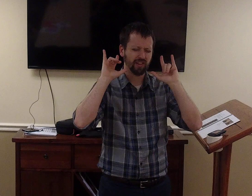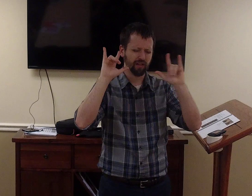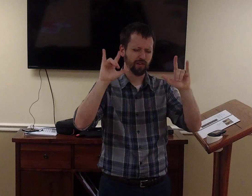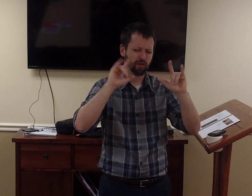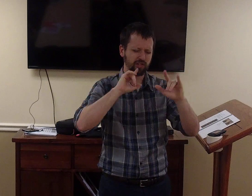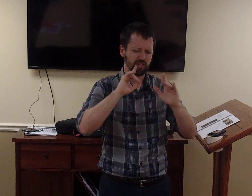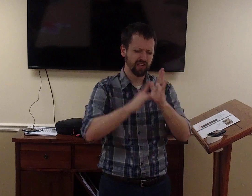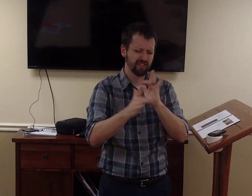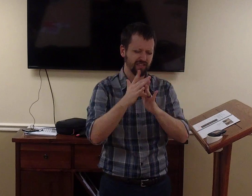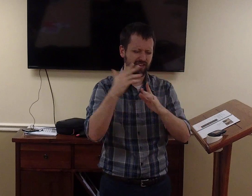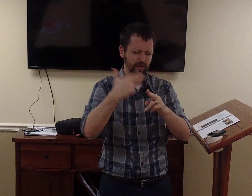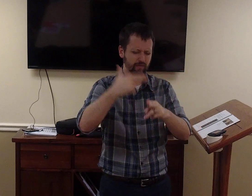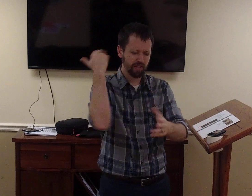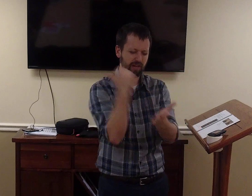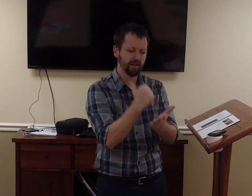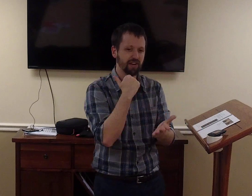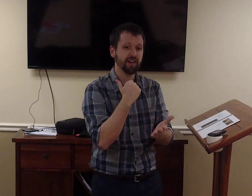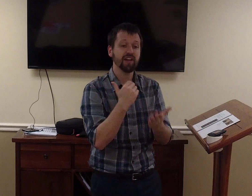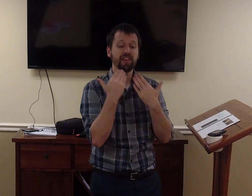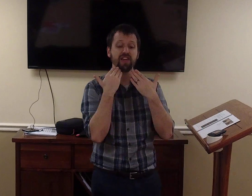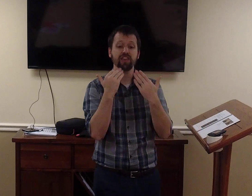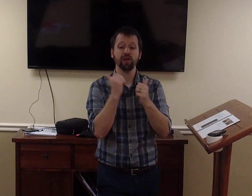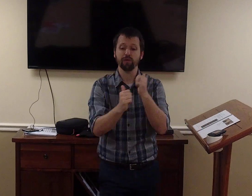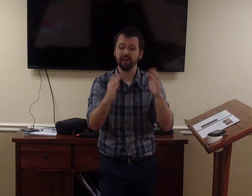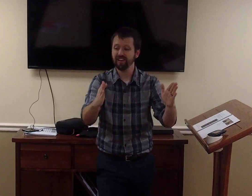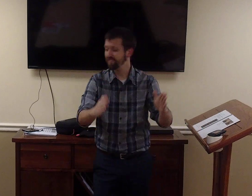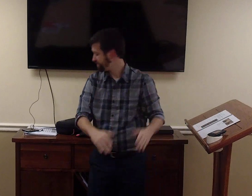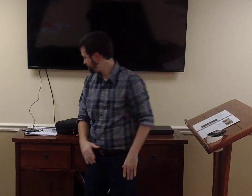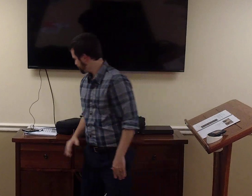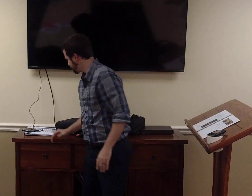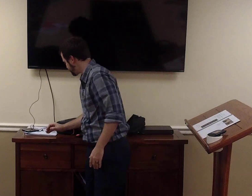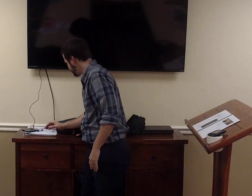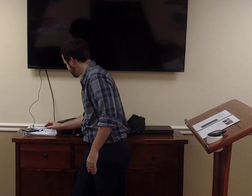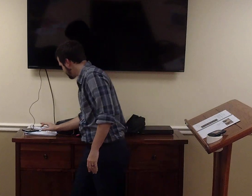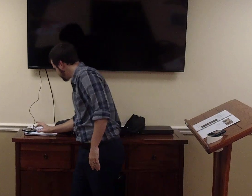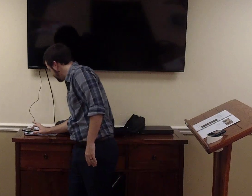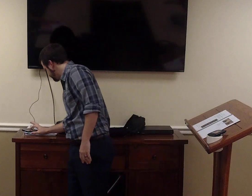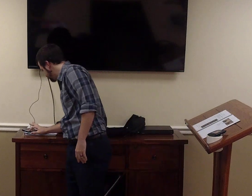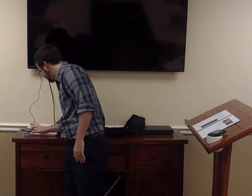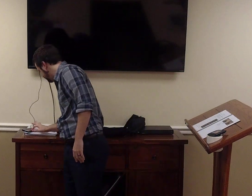love you. In Jesus' name, amen. Thank you, everybody. Thank you.